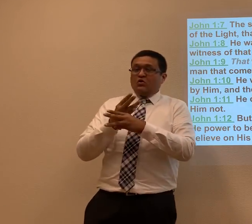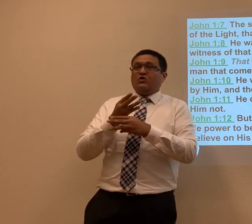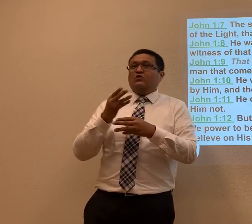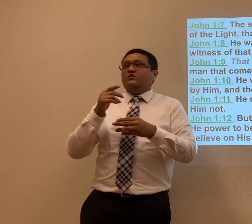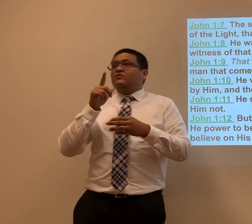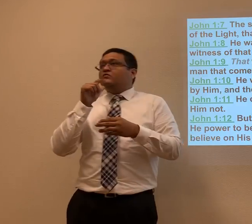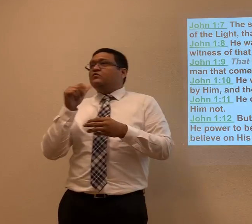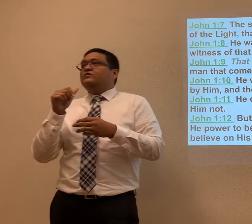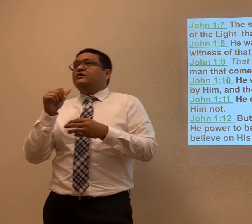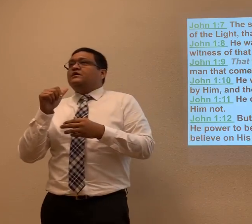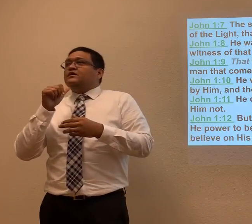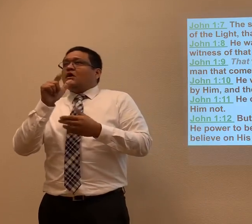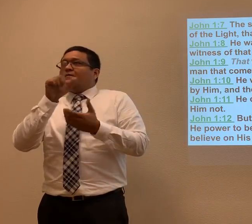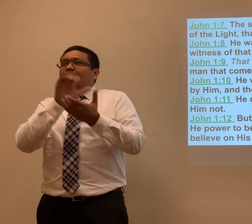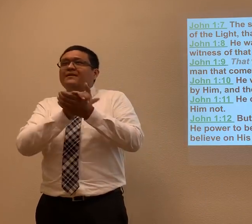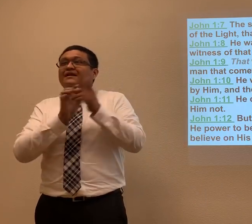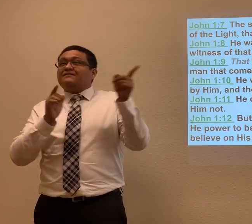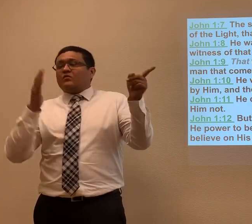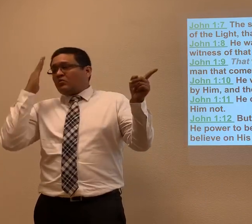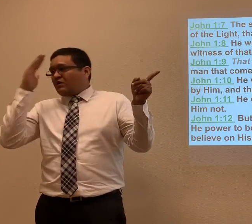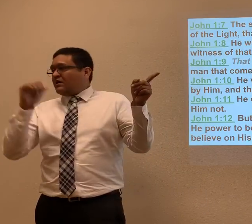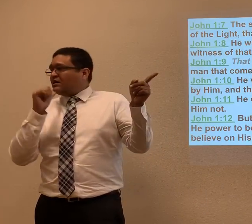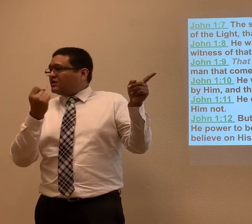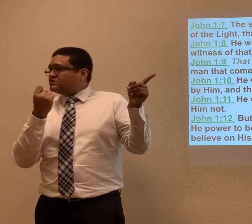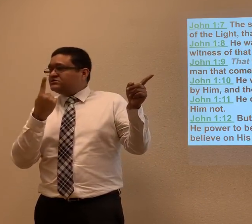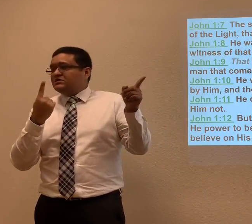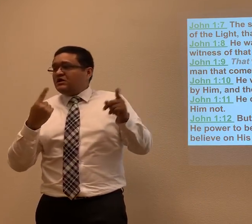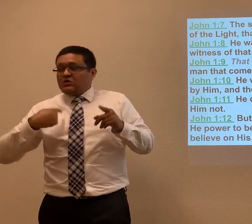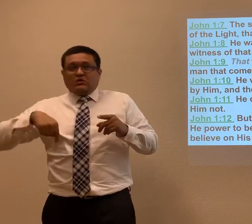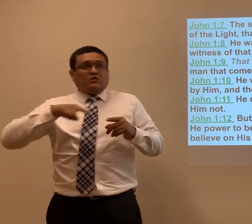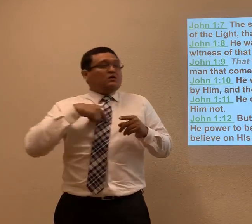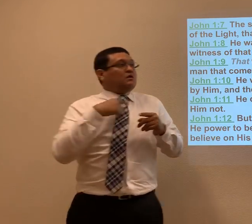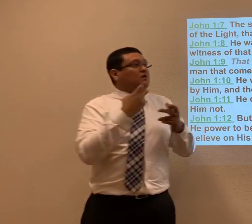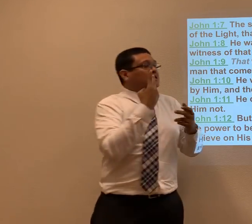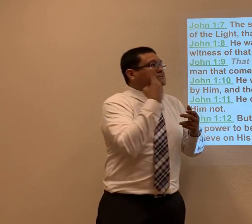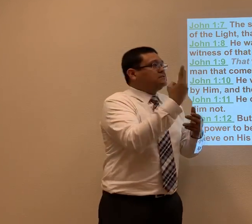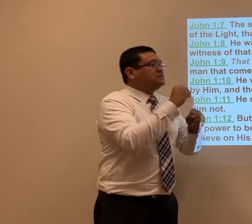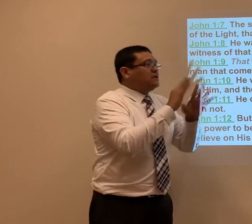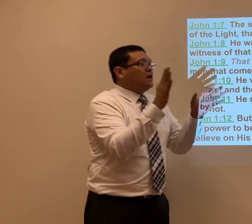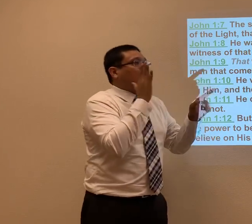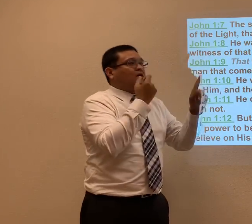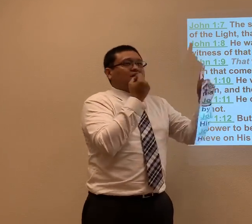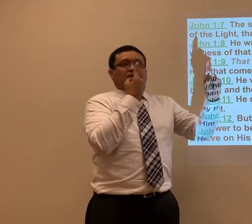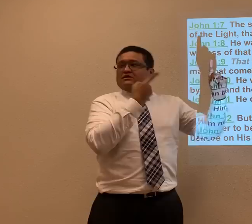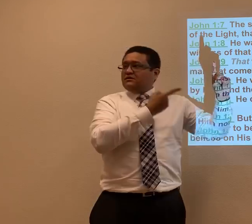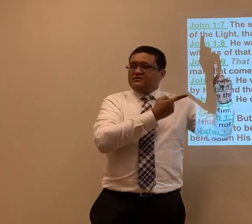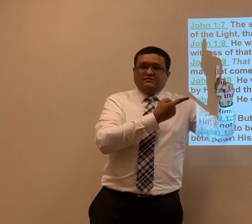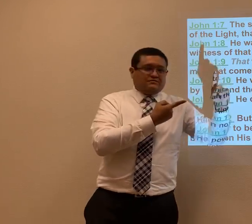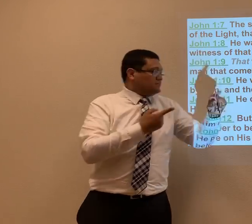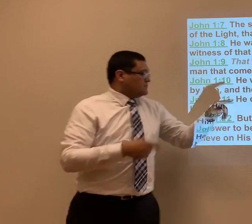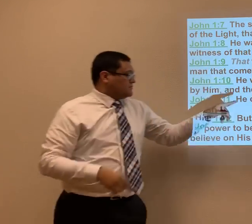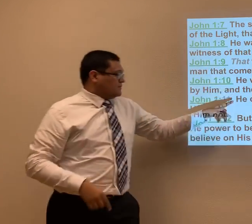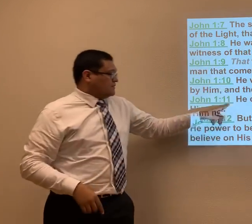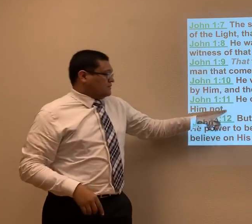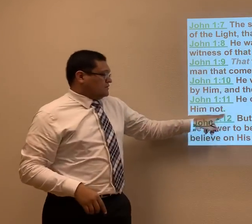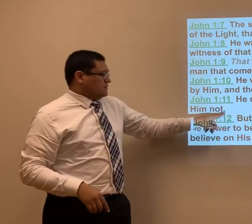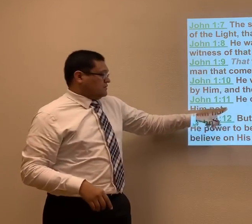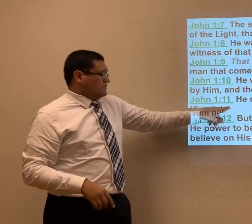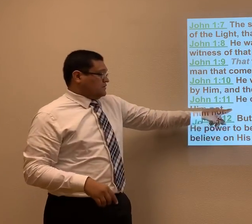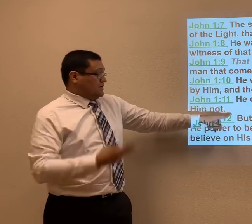So the world, they didn't believe in God. They didn't understand who he was. They could see clearly, but they didn't understand who he